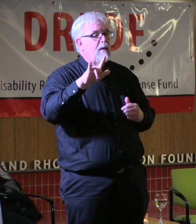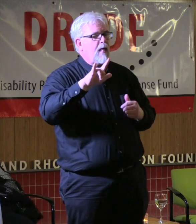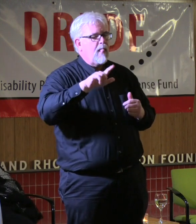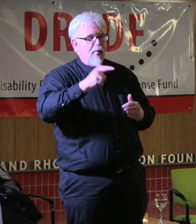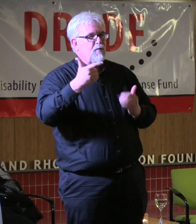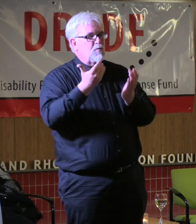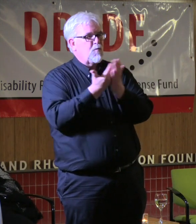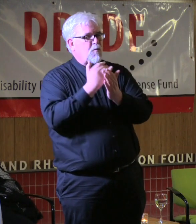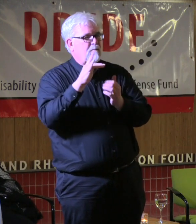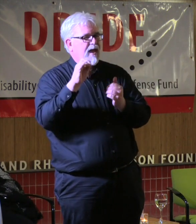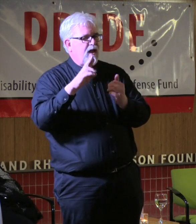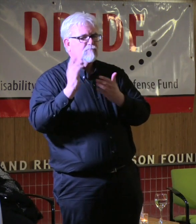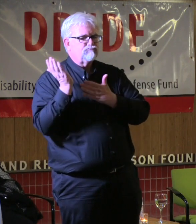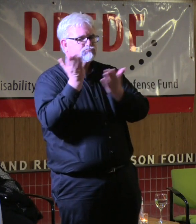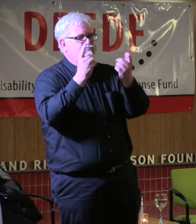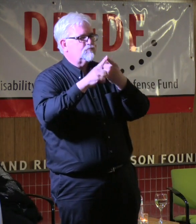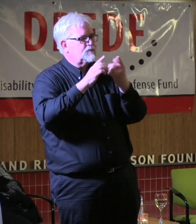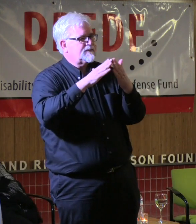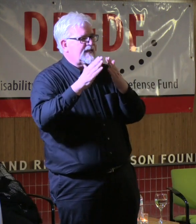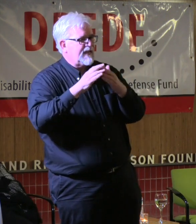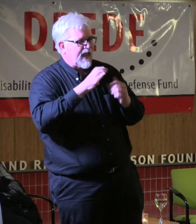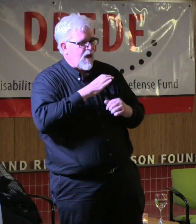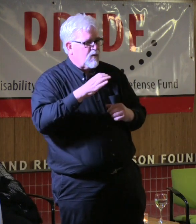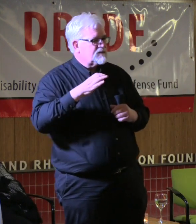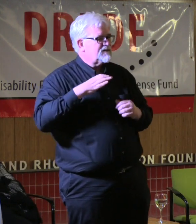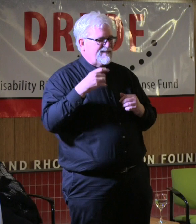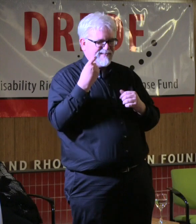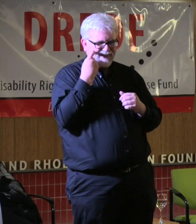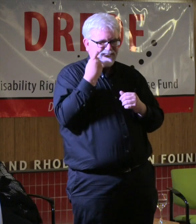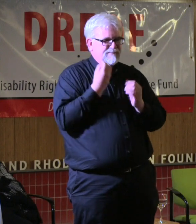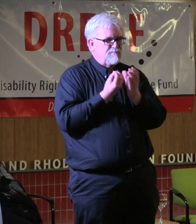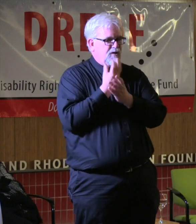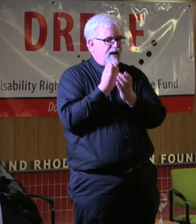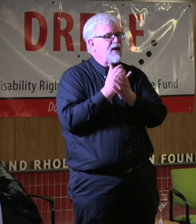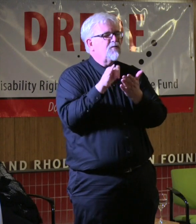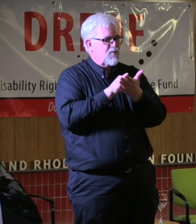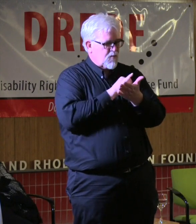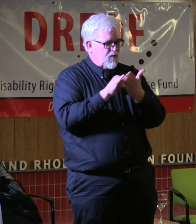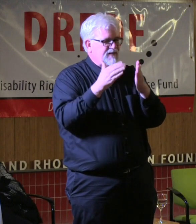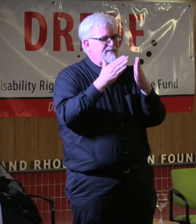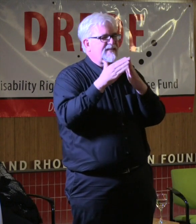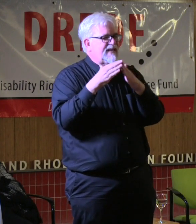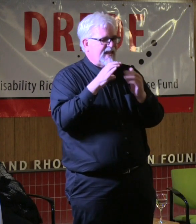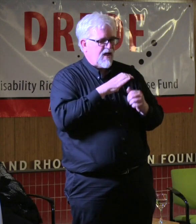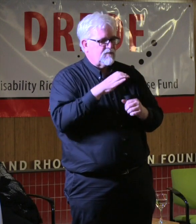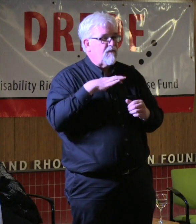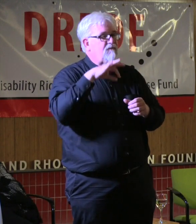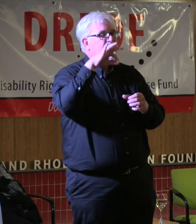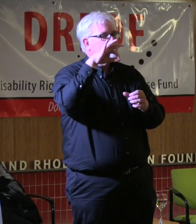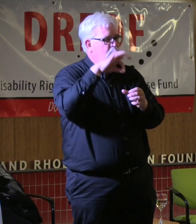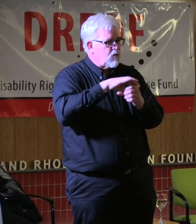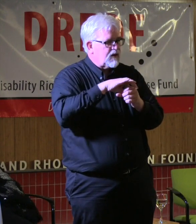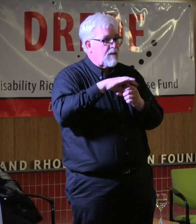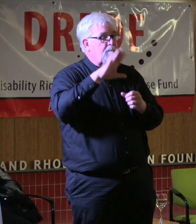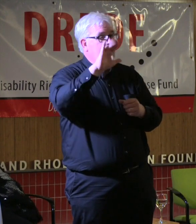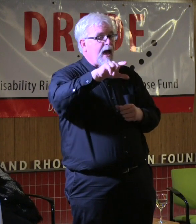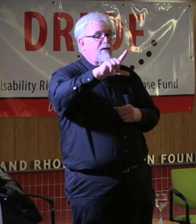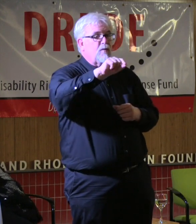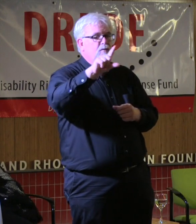mayor, takes it to his city council. This spring, New York City Council voted that by